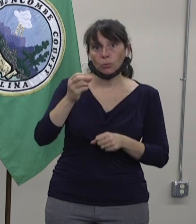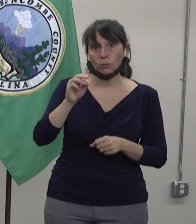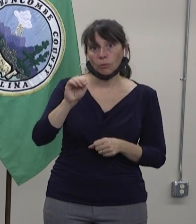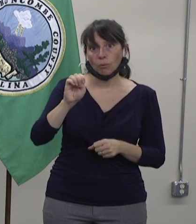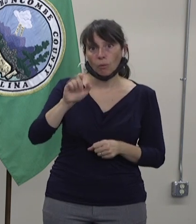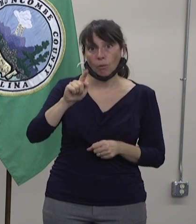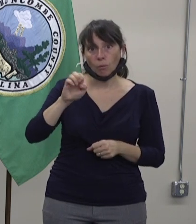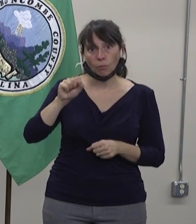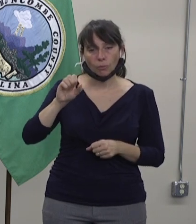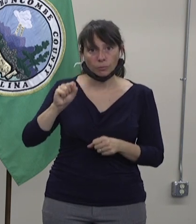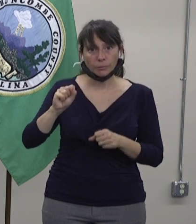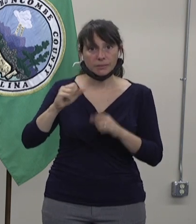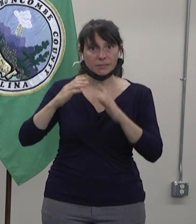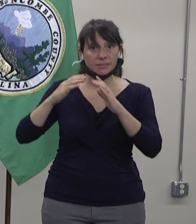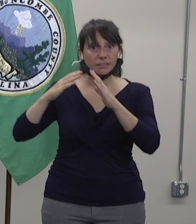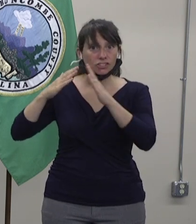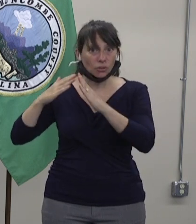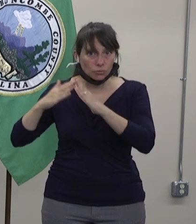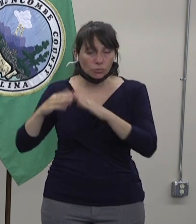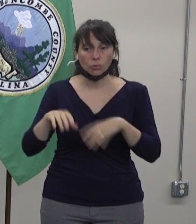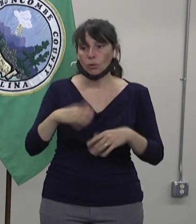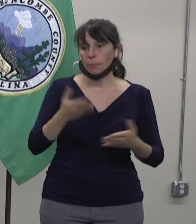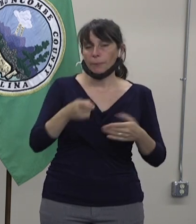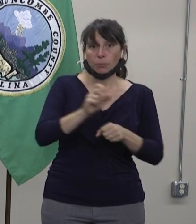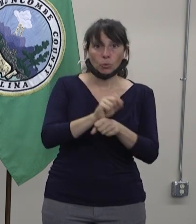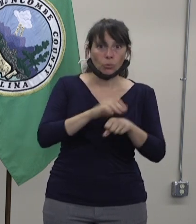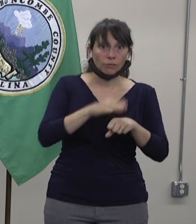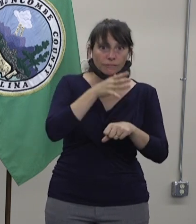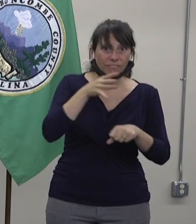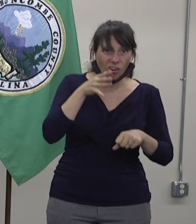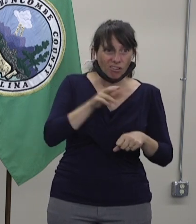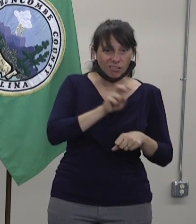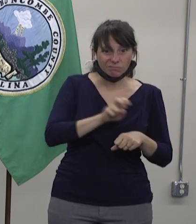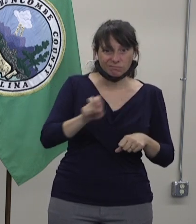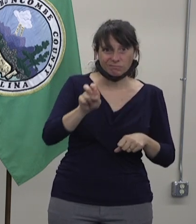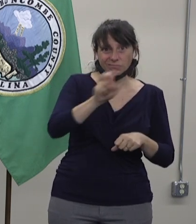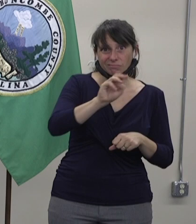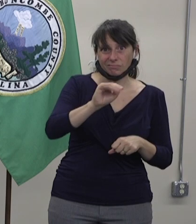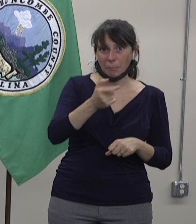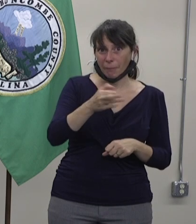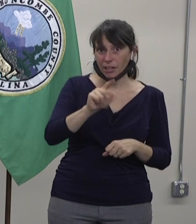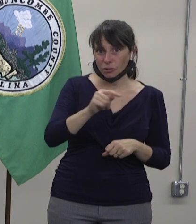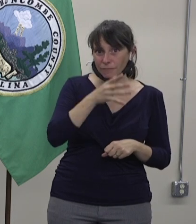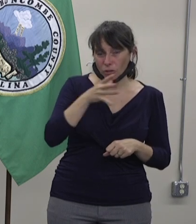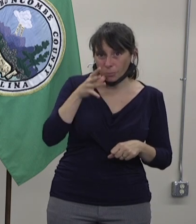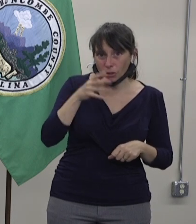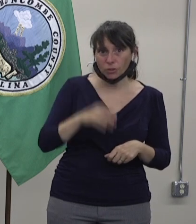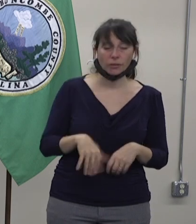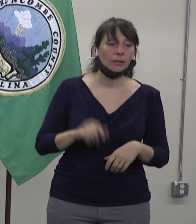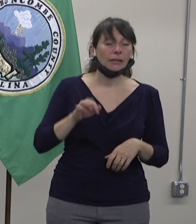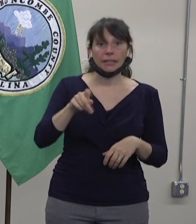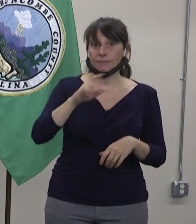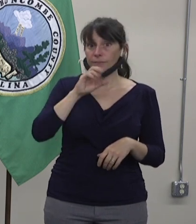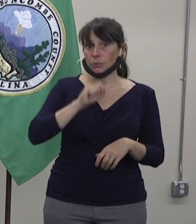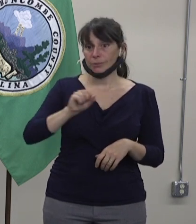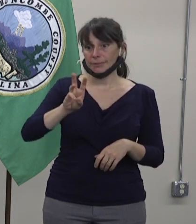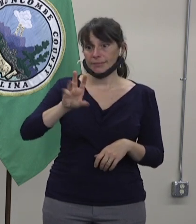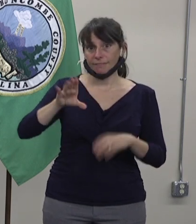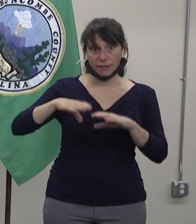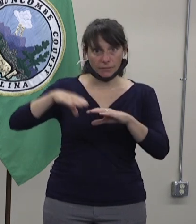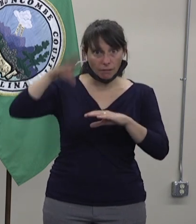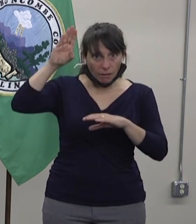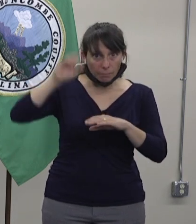migrant farm worker camps, people over the age of 65, or people of any age with underlying health conditions,